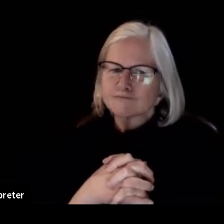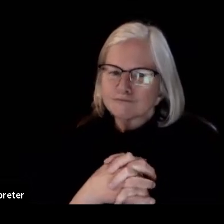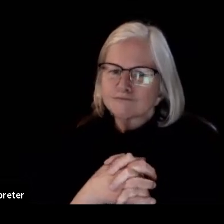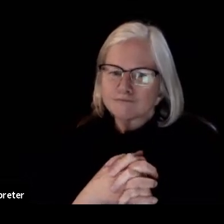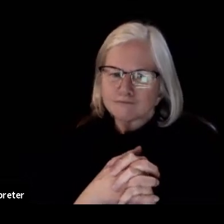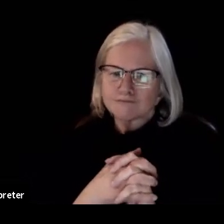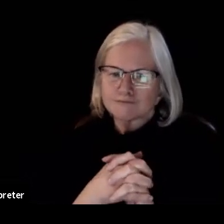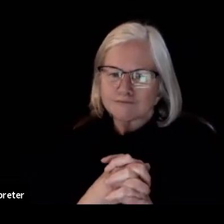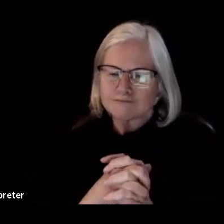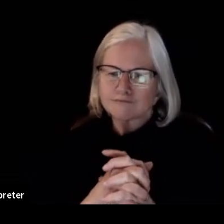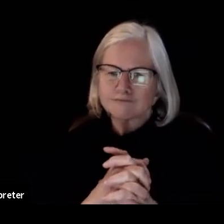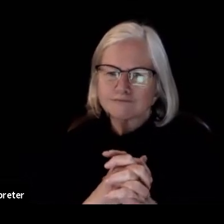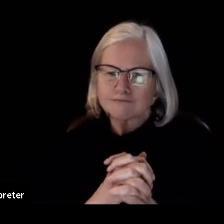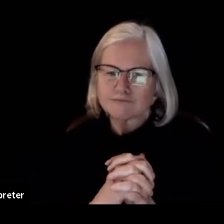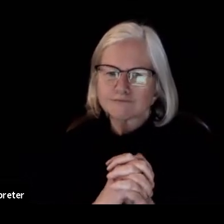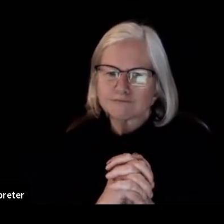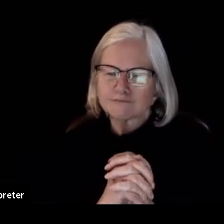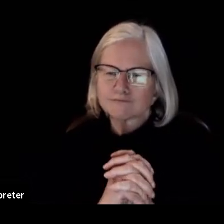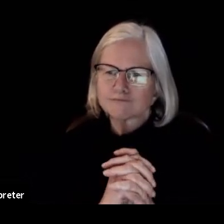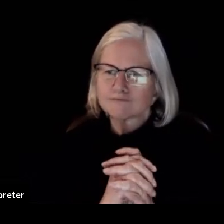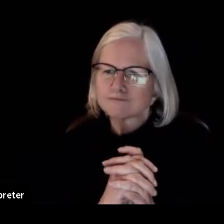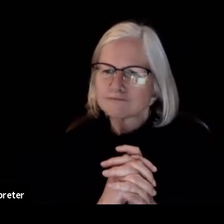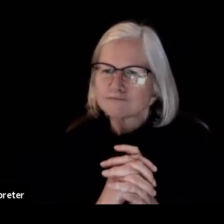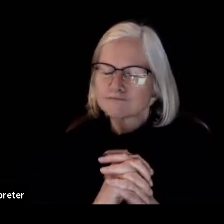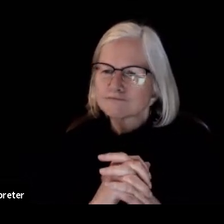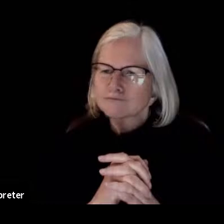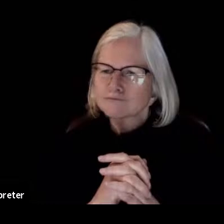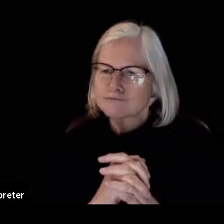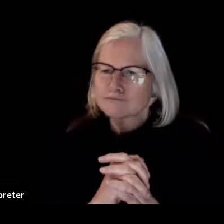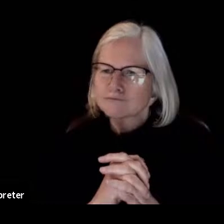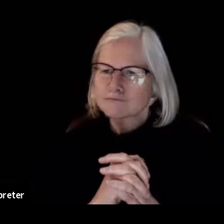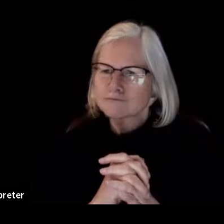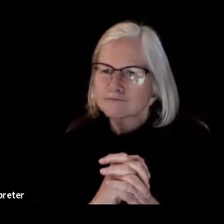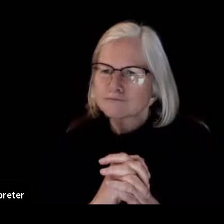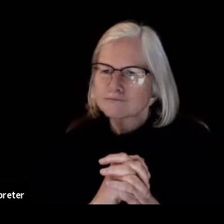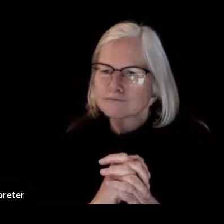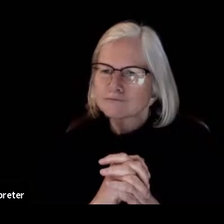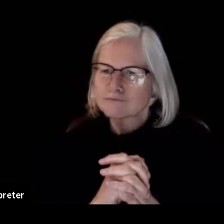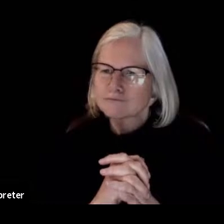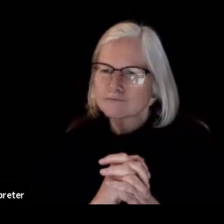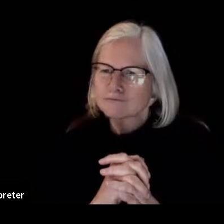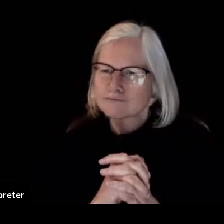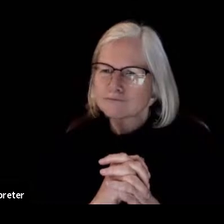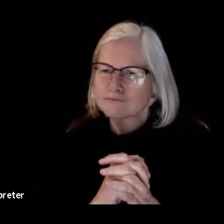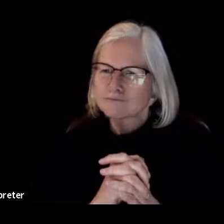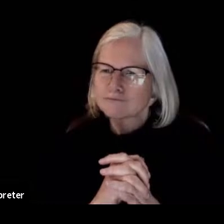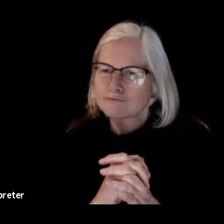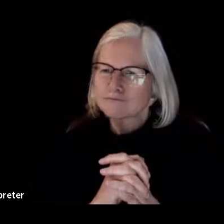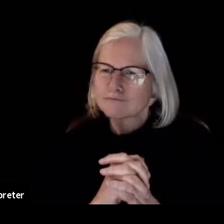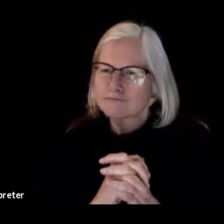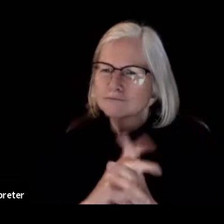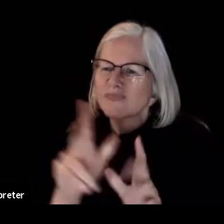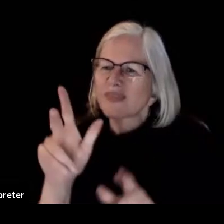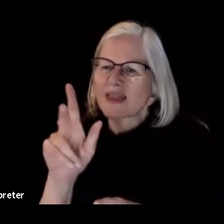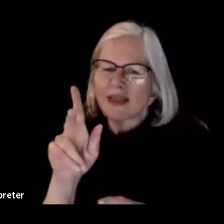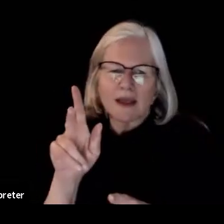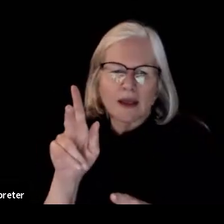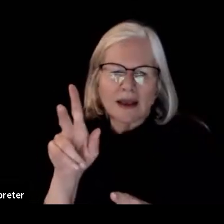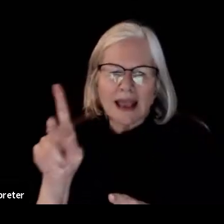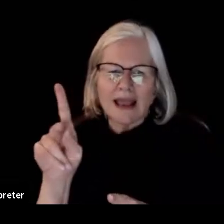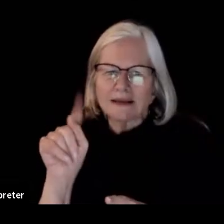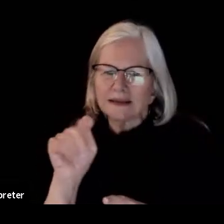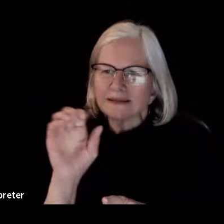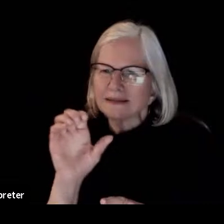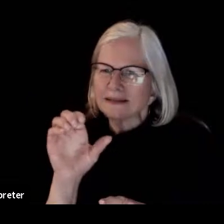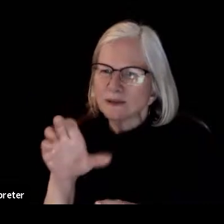Thank you. The next question comes from the line of Alex from KTTC News Roster. Go ahead, your line